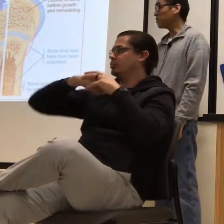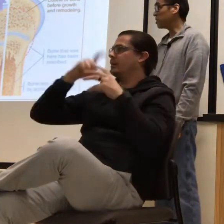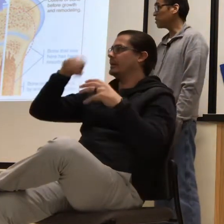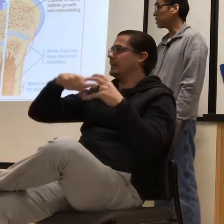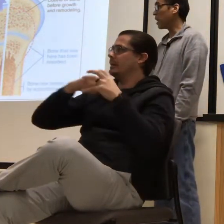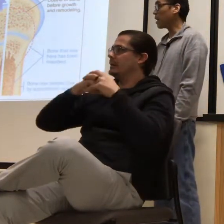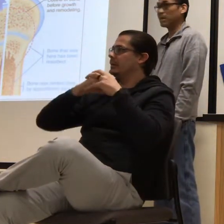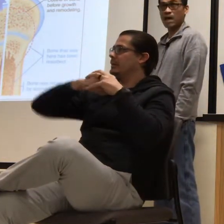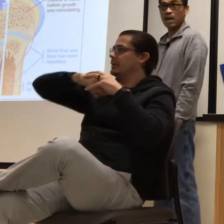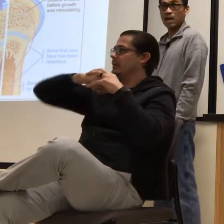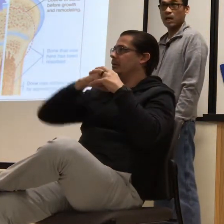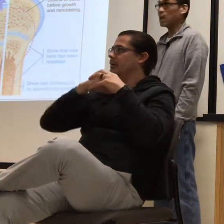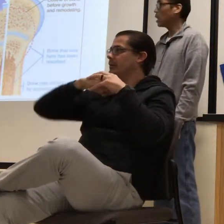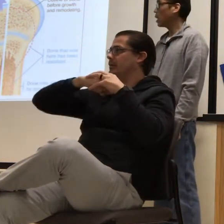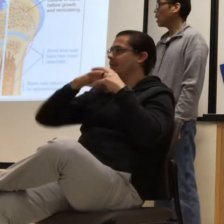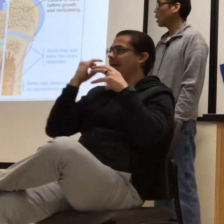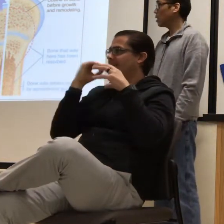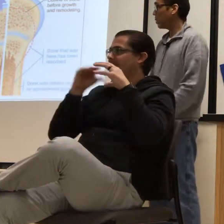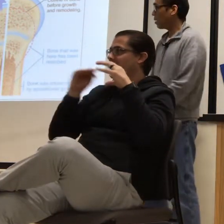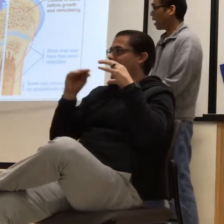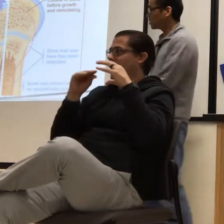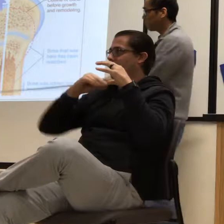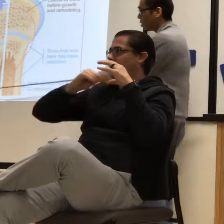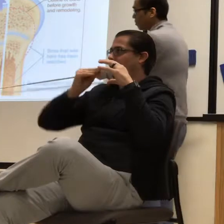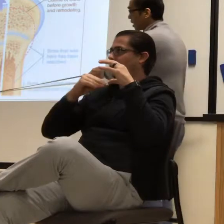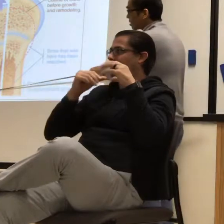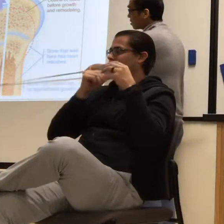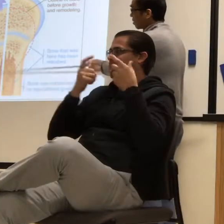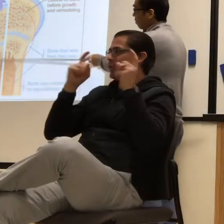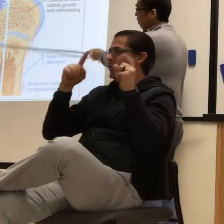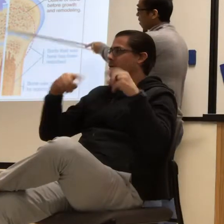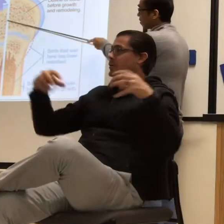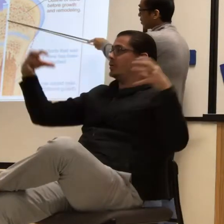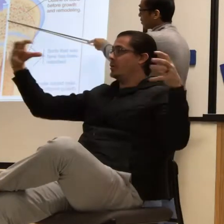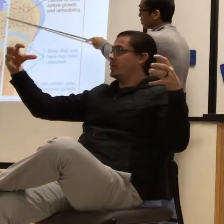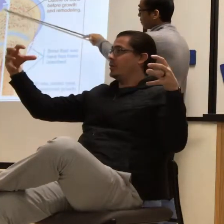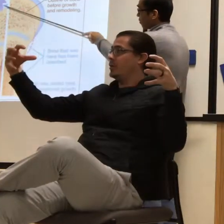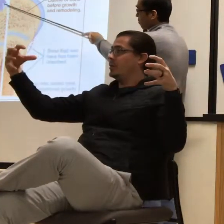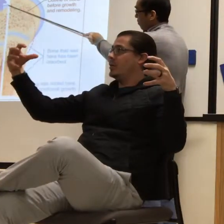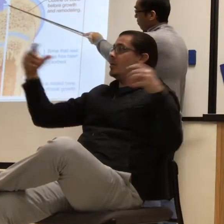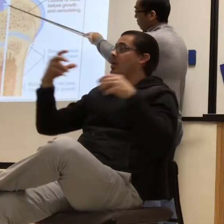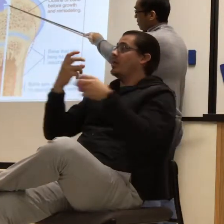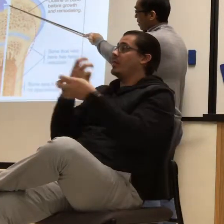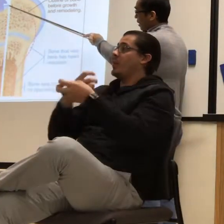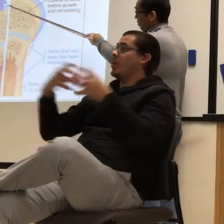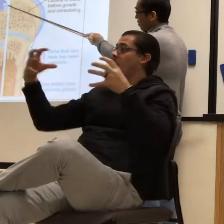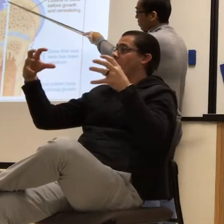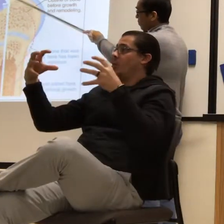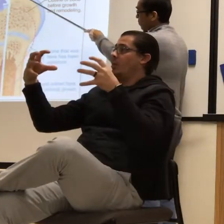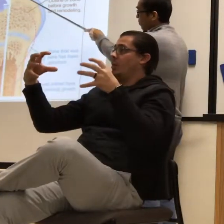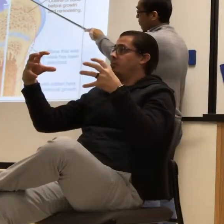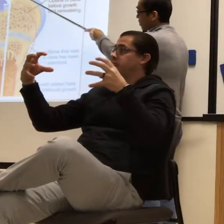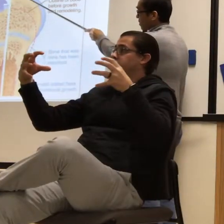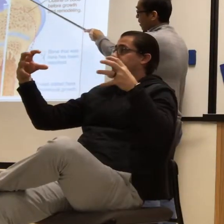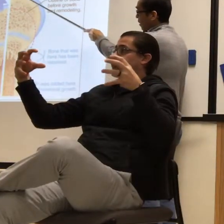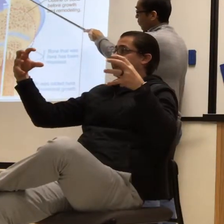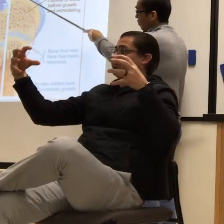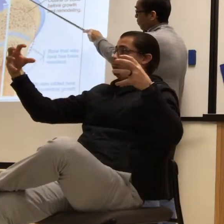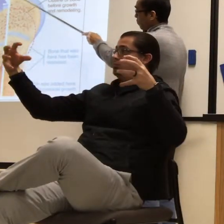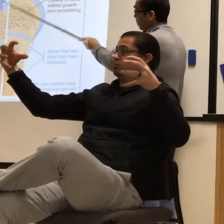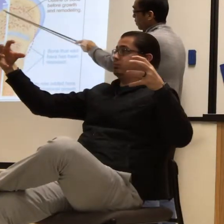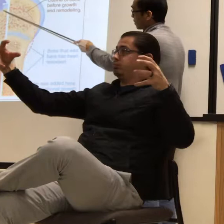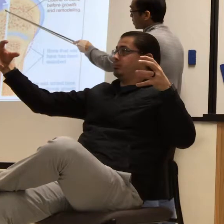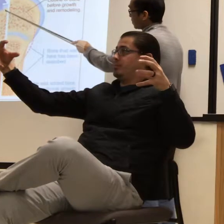The epiphysis is a knobby end. But as the bone gets longer, say from this length to this